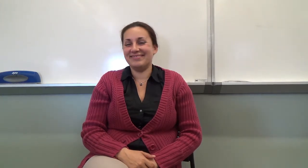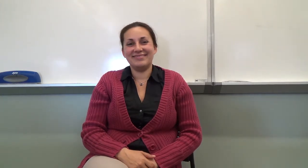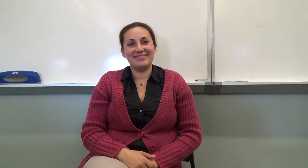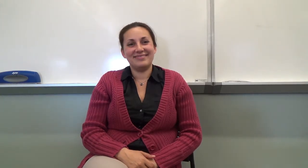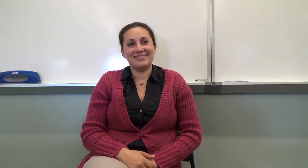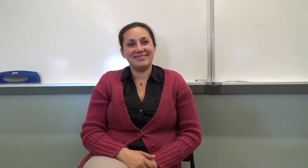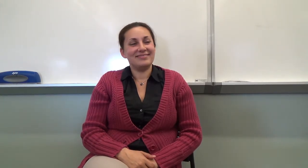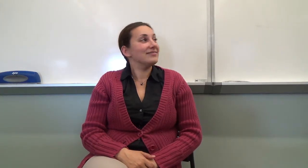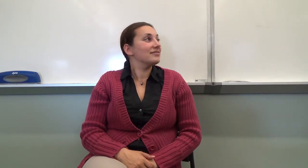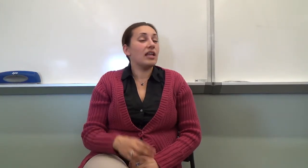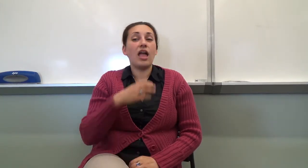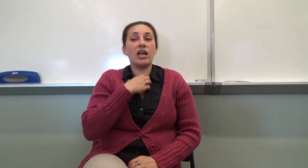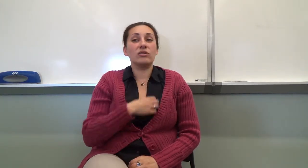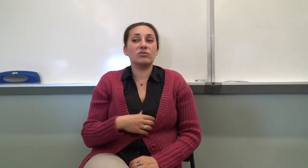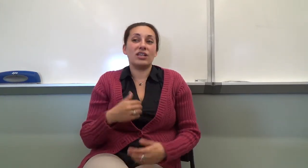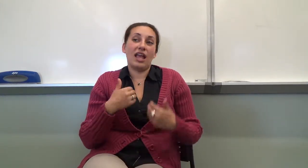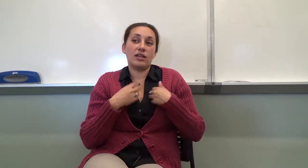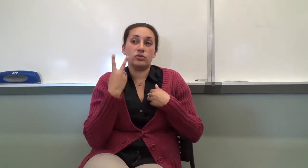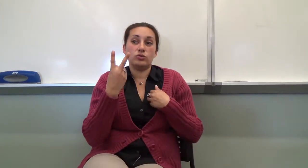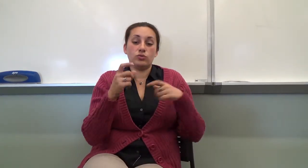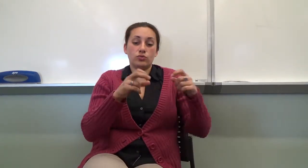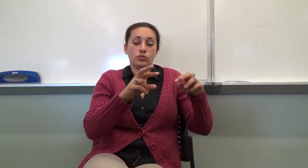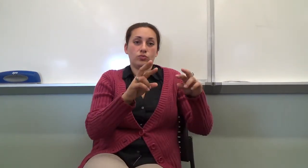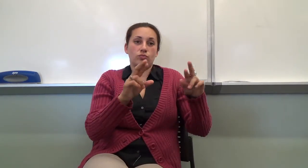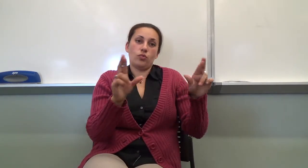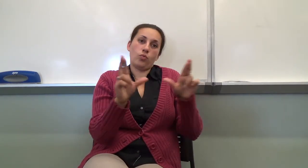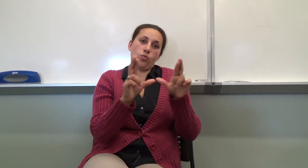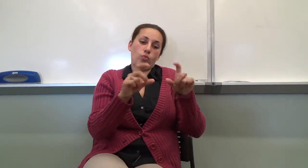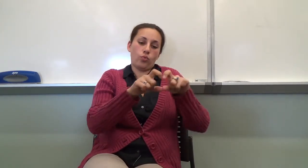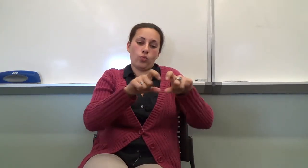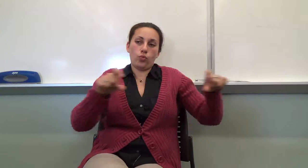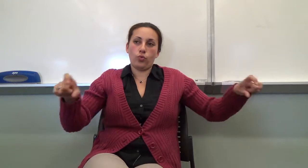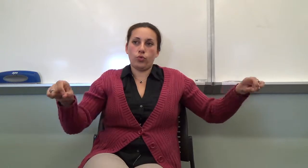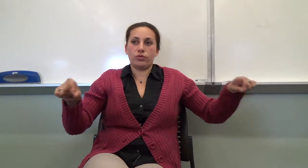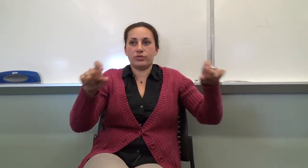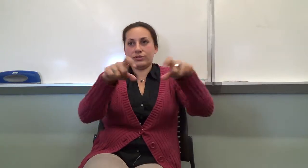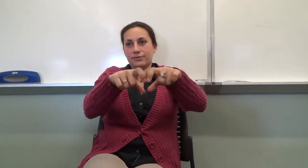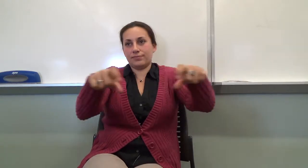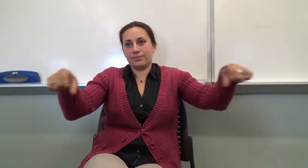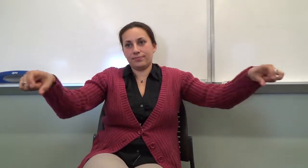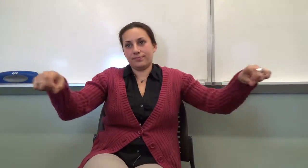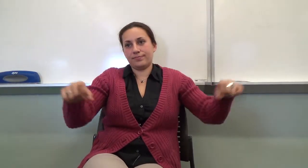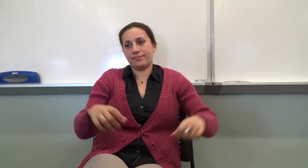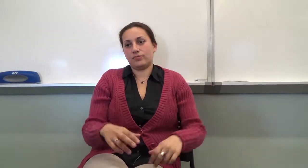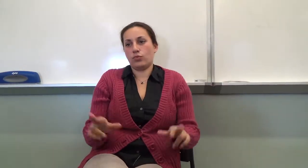Wish I had 2 rulers, but I don't. Well, I can just pretend my arms.